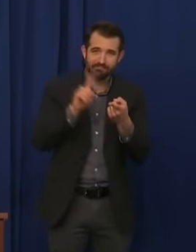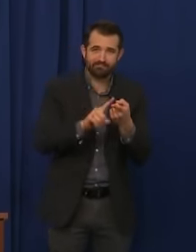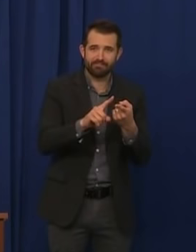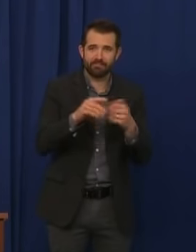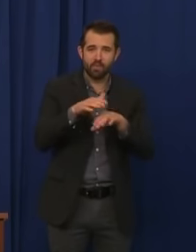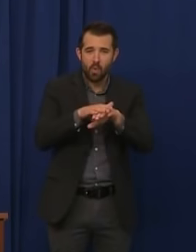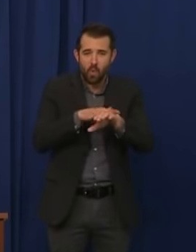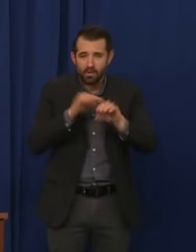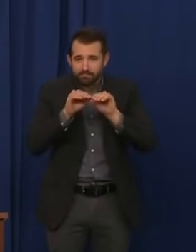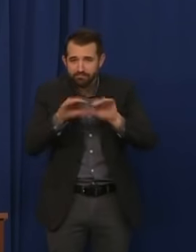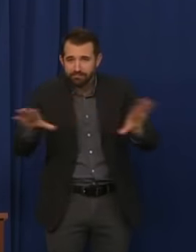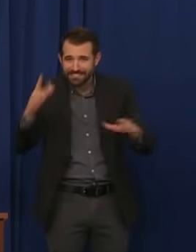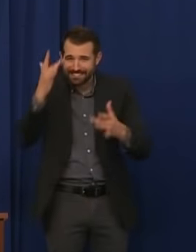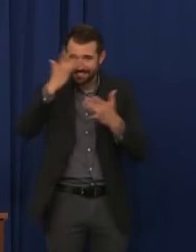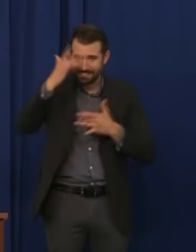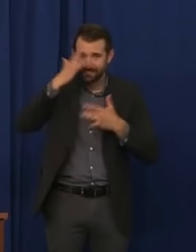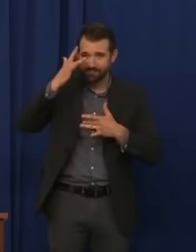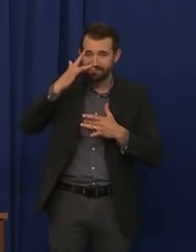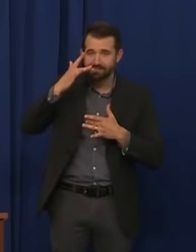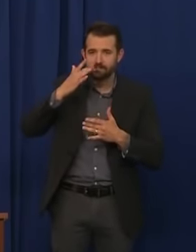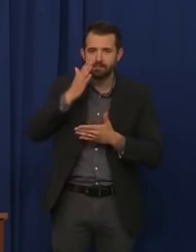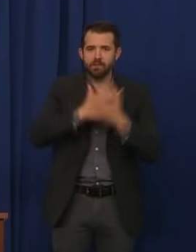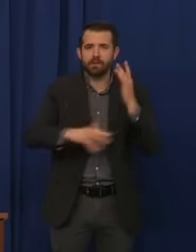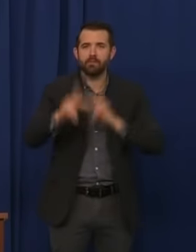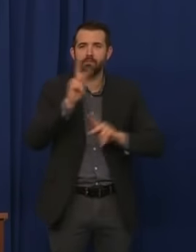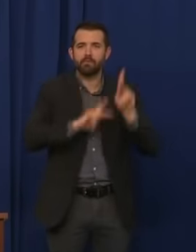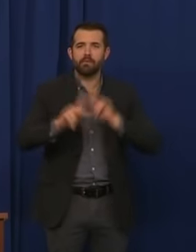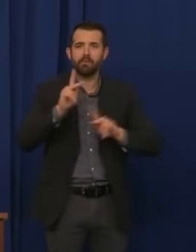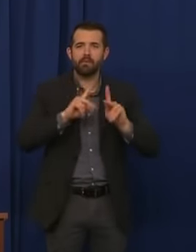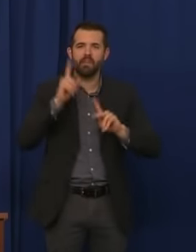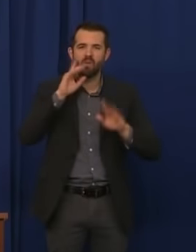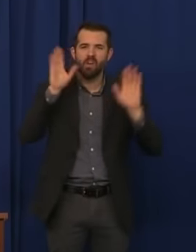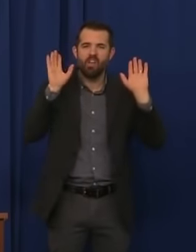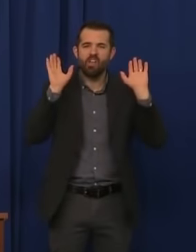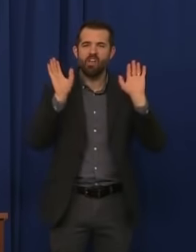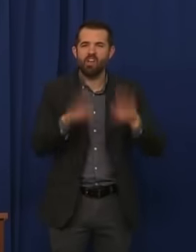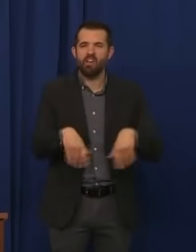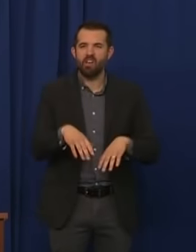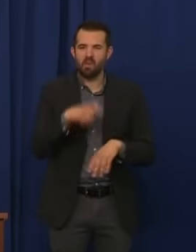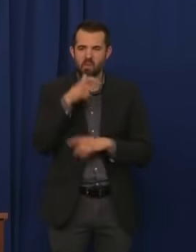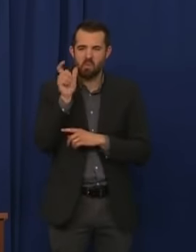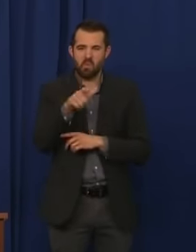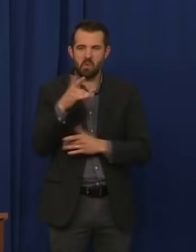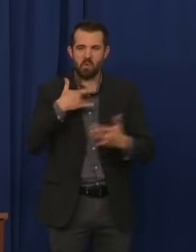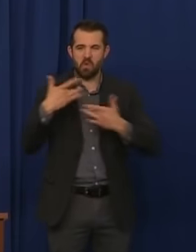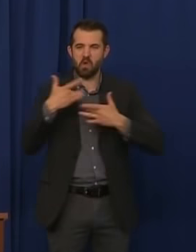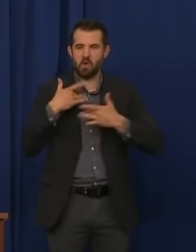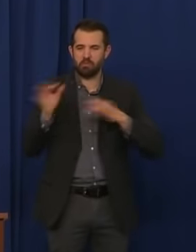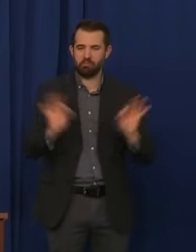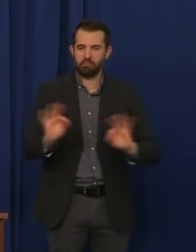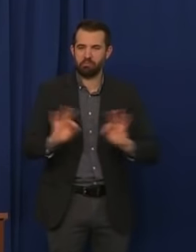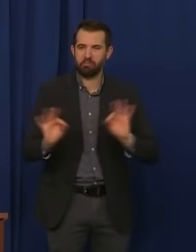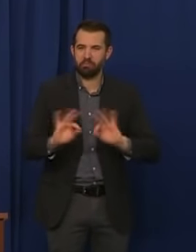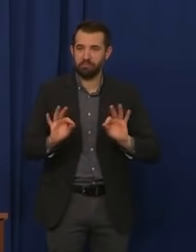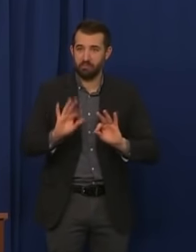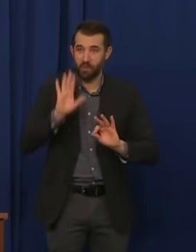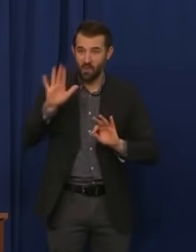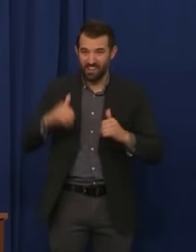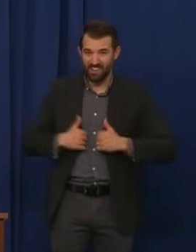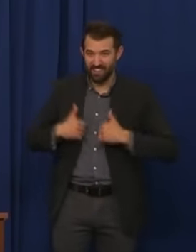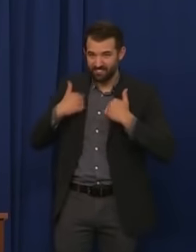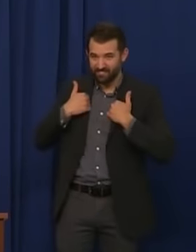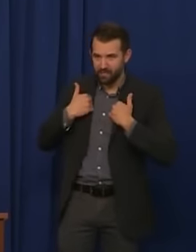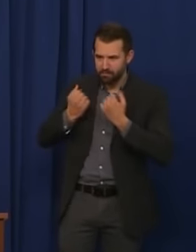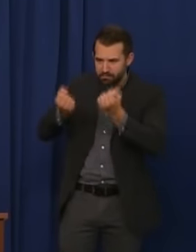some people will say there never was any real need to worry in the first place. The lives saved," he wrote,